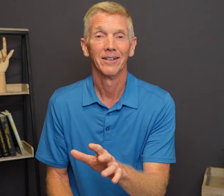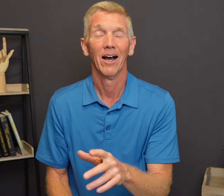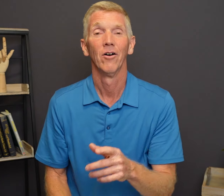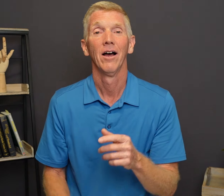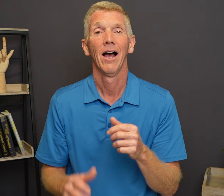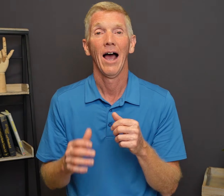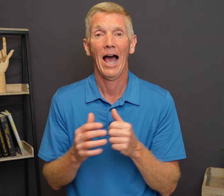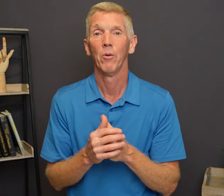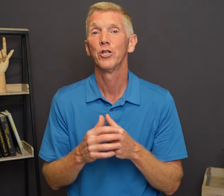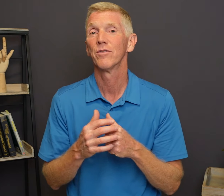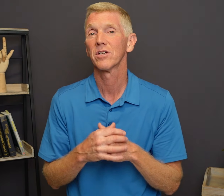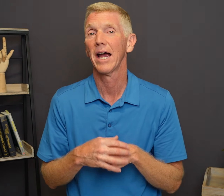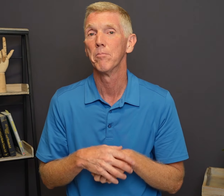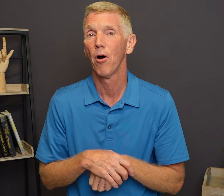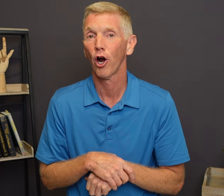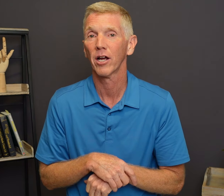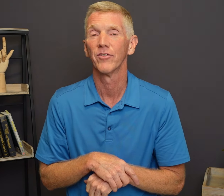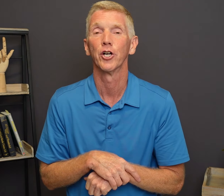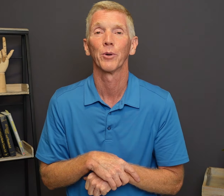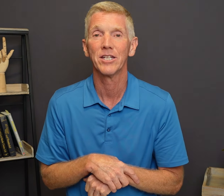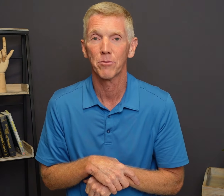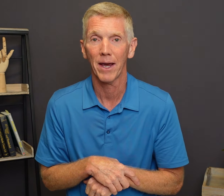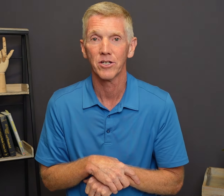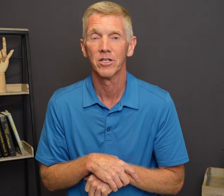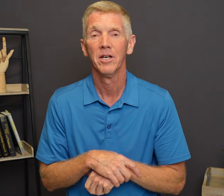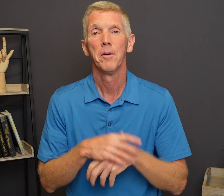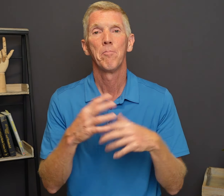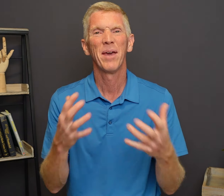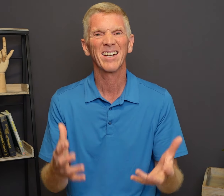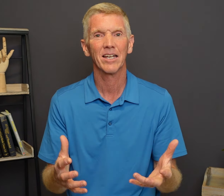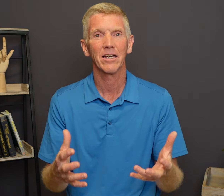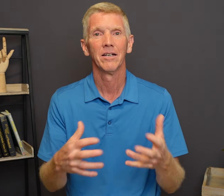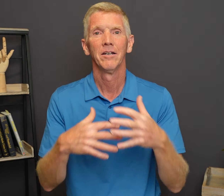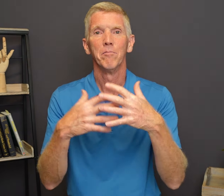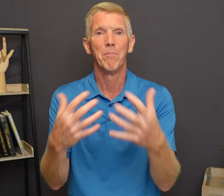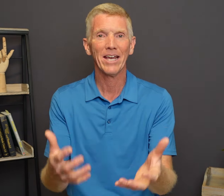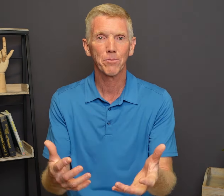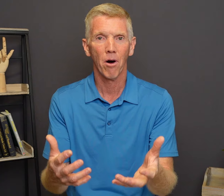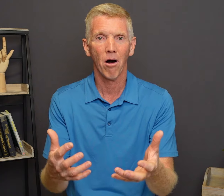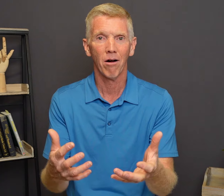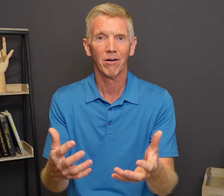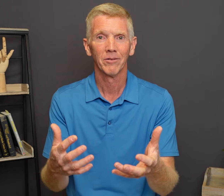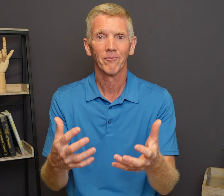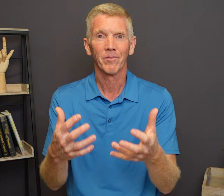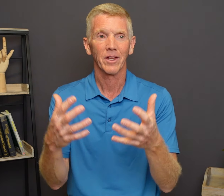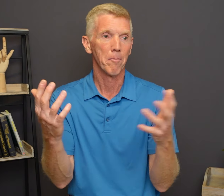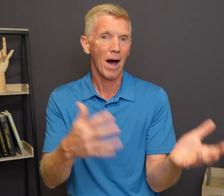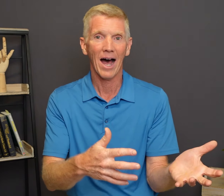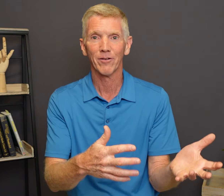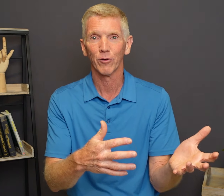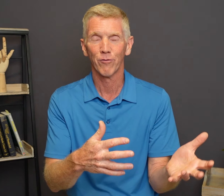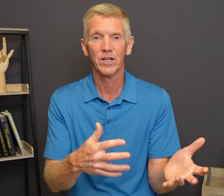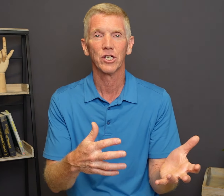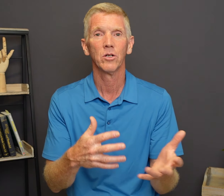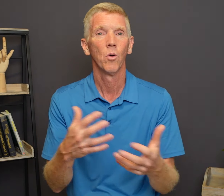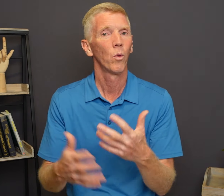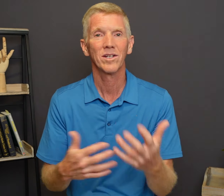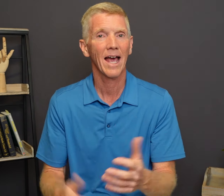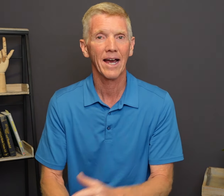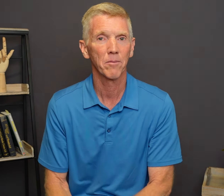Now, how would you assign park the green space? Picnic, baseball, a pond for fishing. What is that kind of